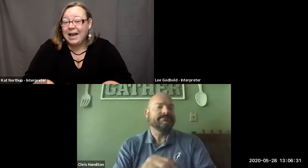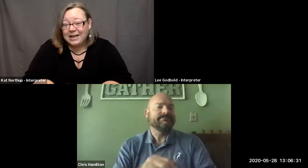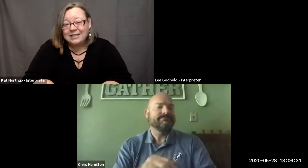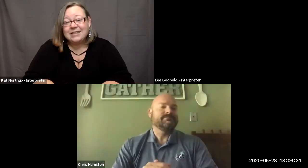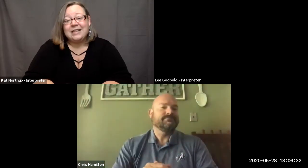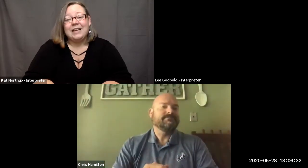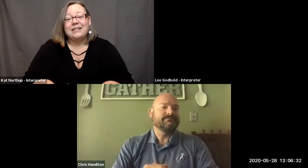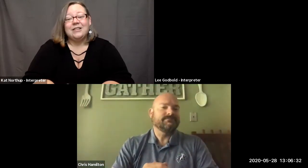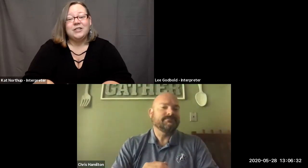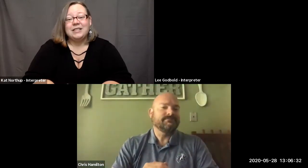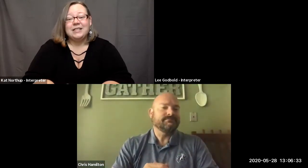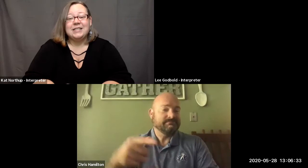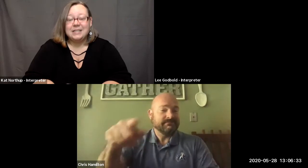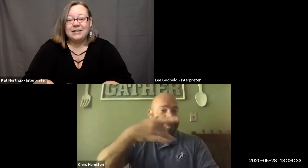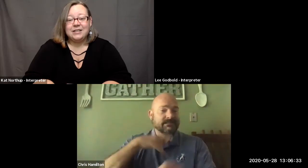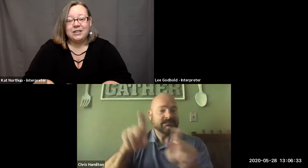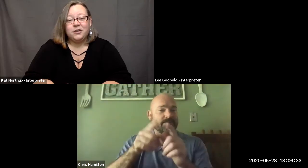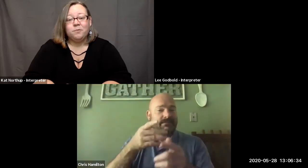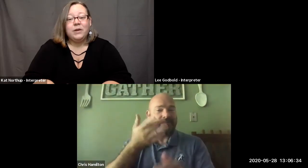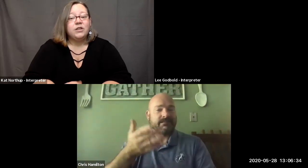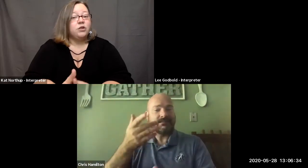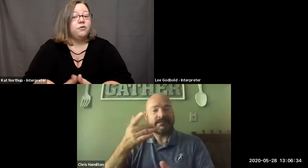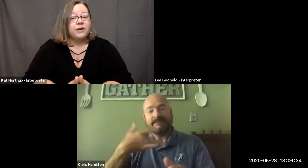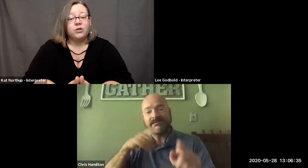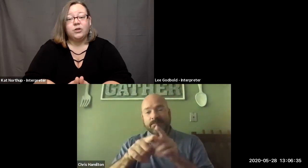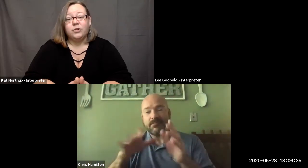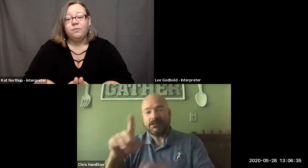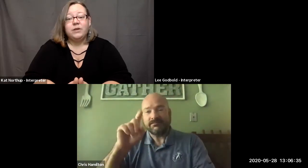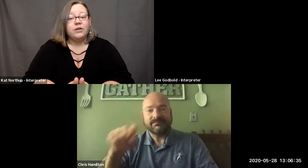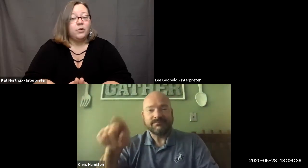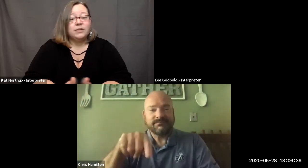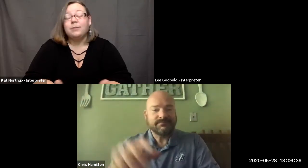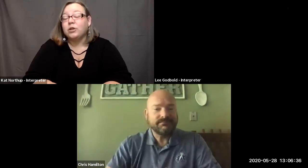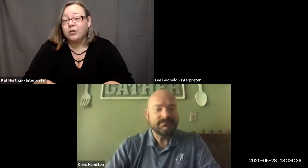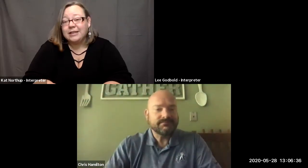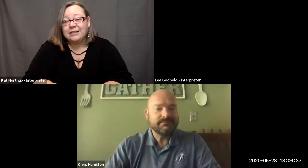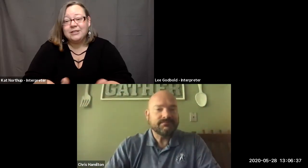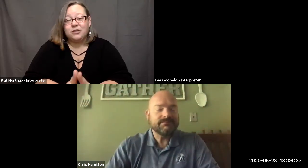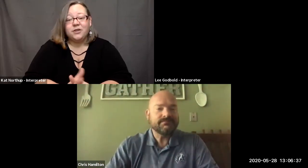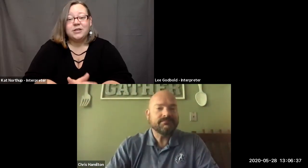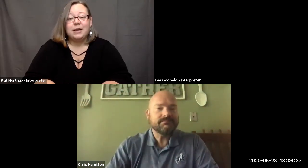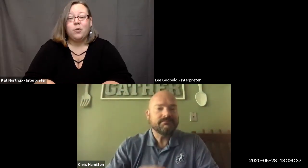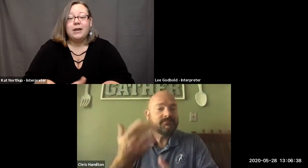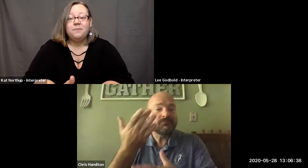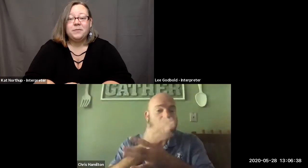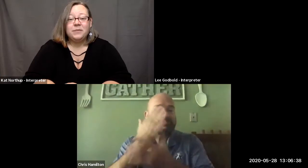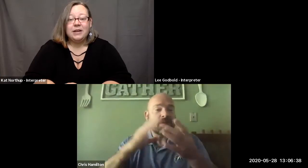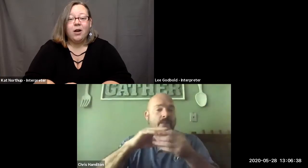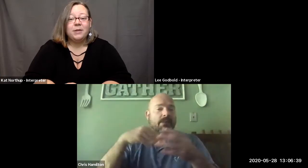sad that their seasons didn't continue. Do you feel, similarly? Do you feel the same way? Any comments